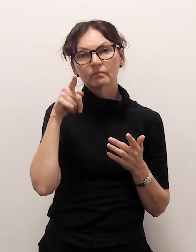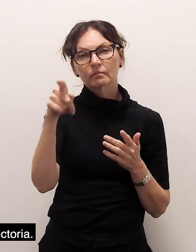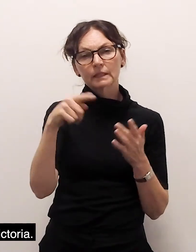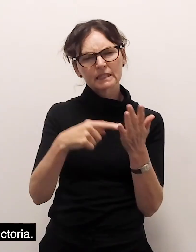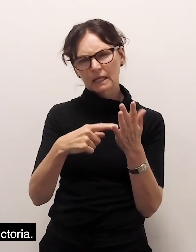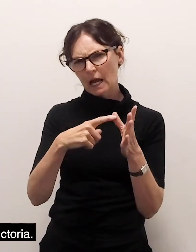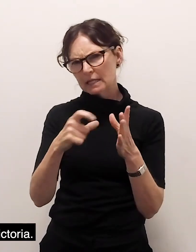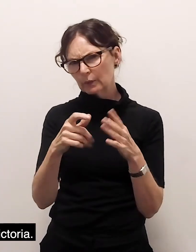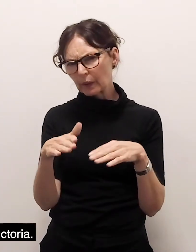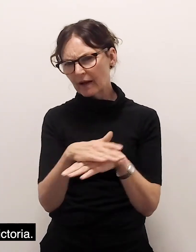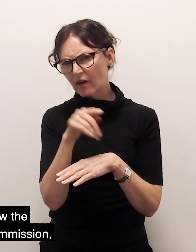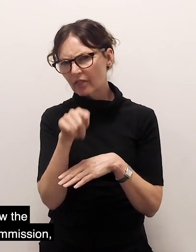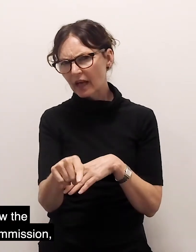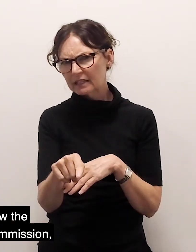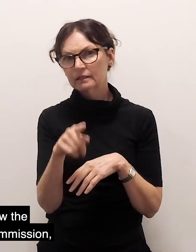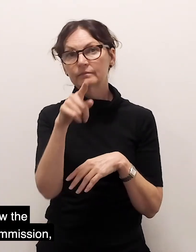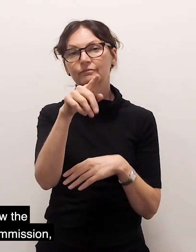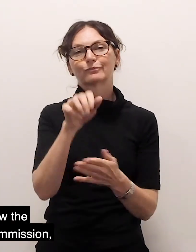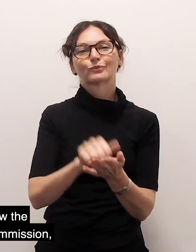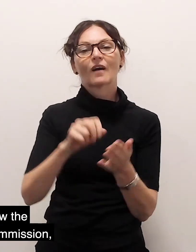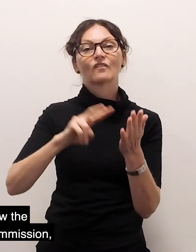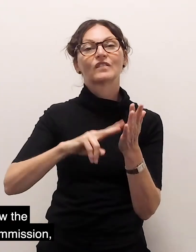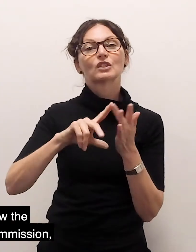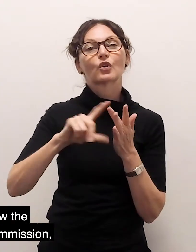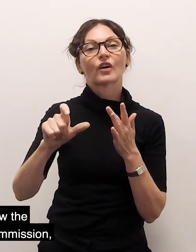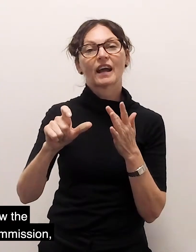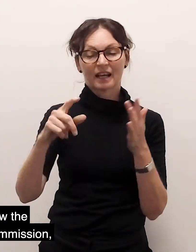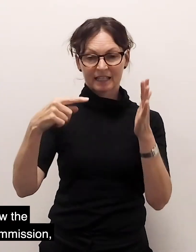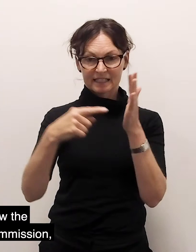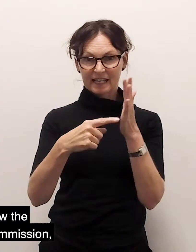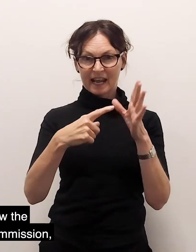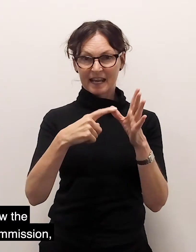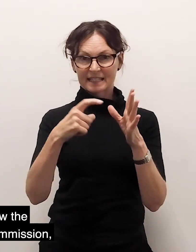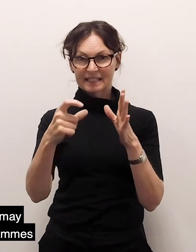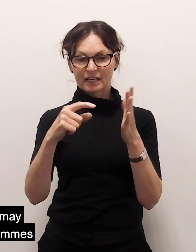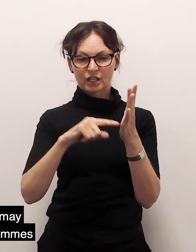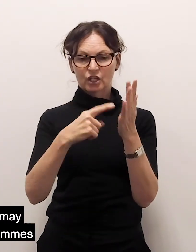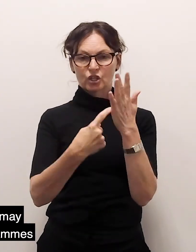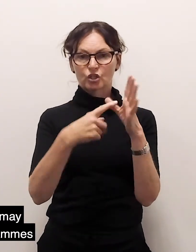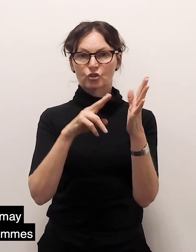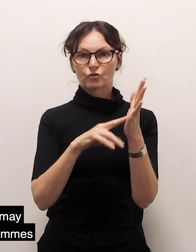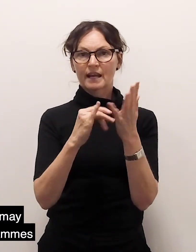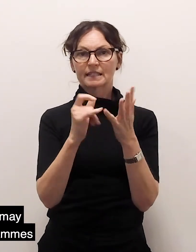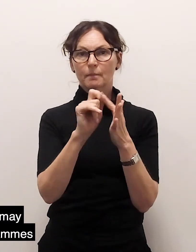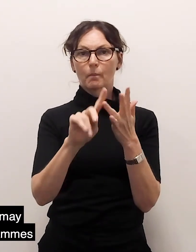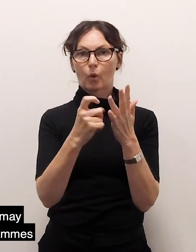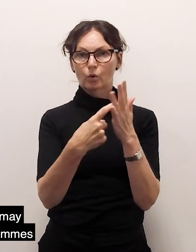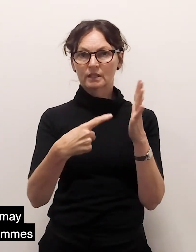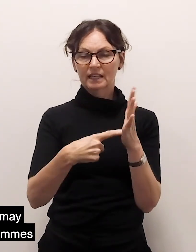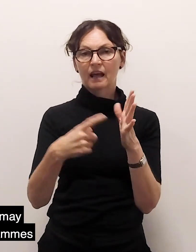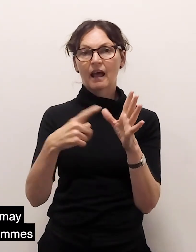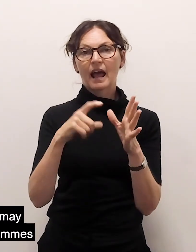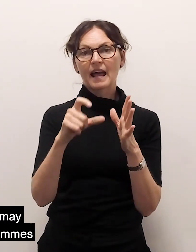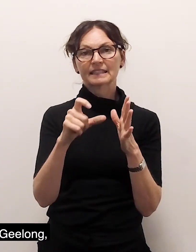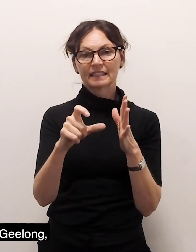Exactly. It's all covered in Victoria, it's under TAC. Now, the Transport Accident Commission and other states may have similar